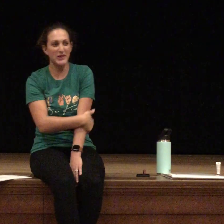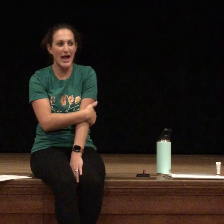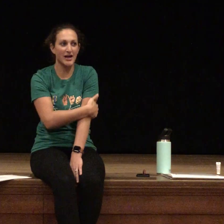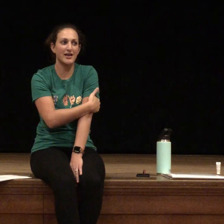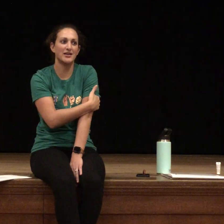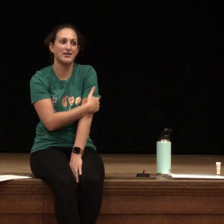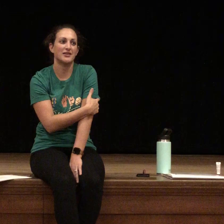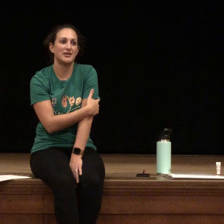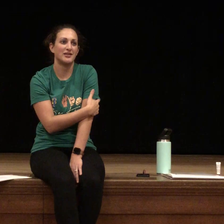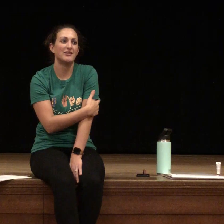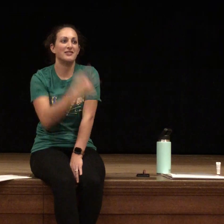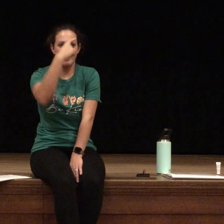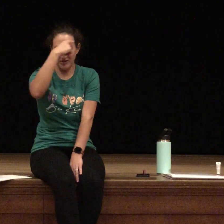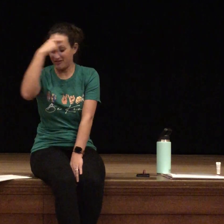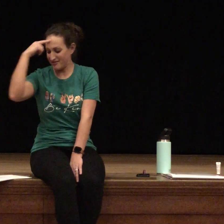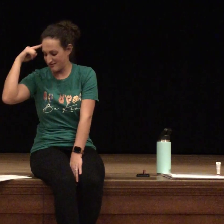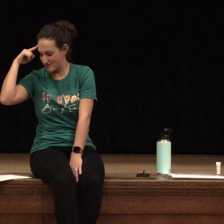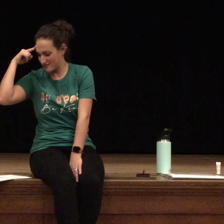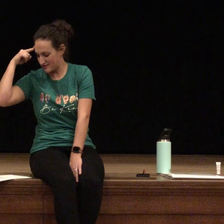Black. Good.